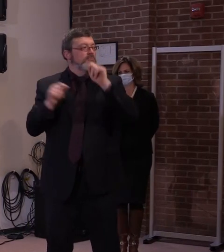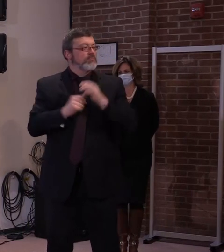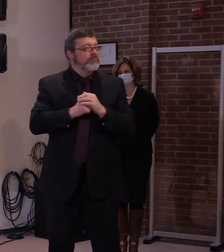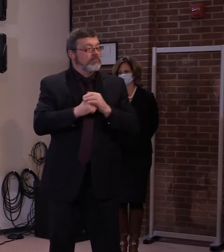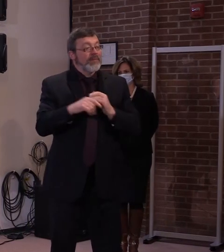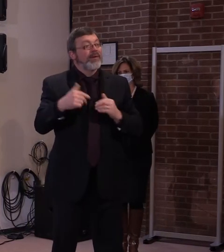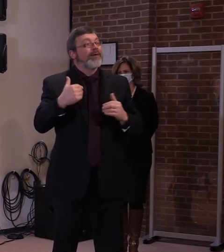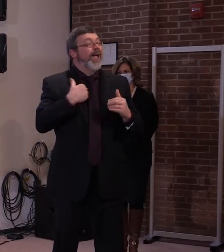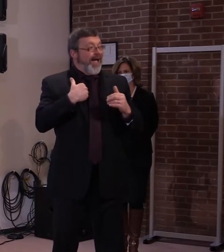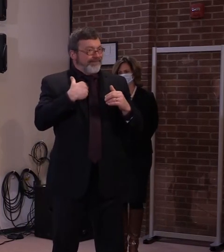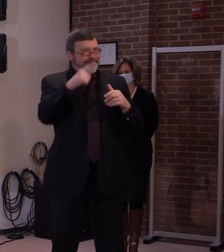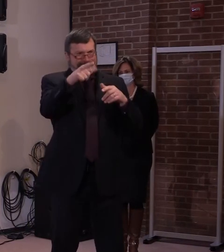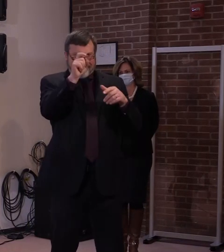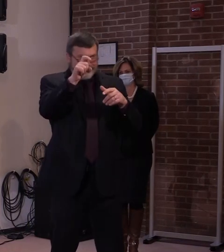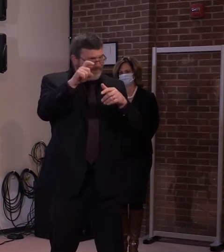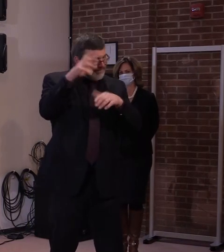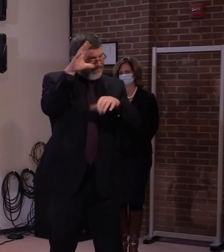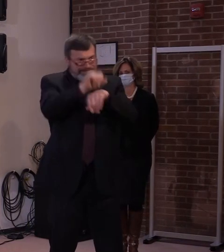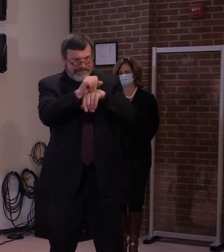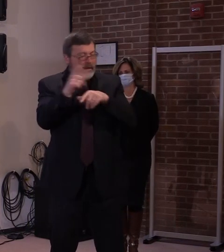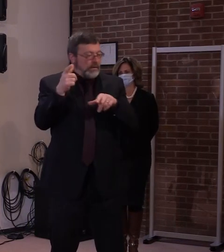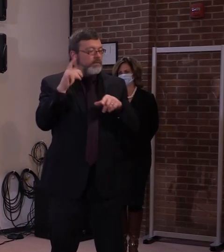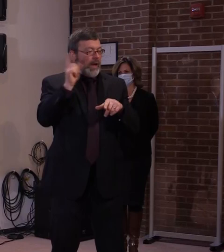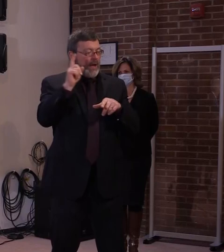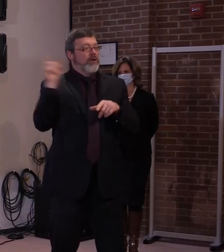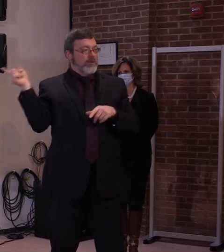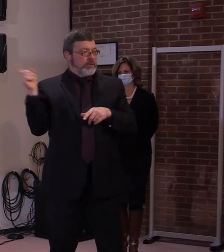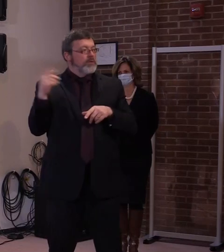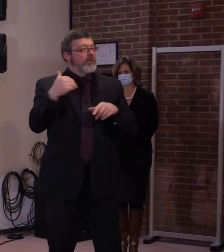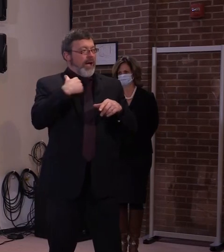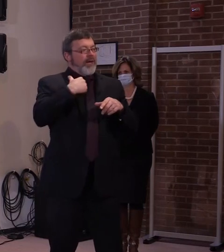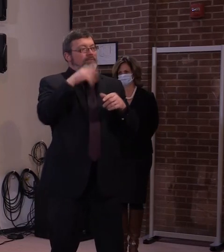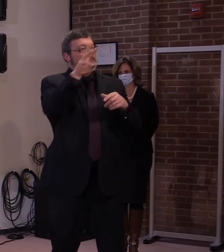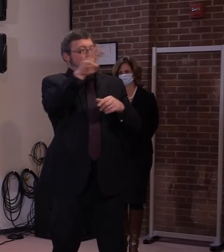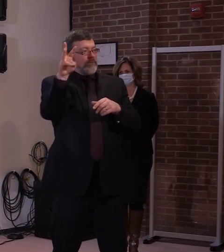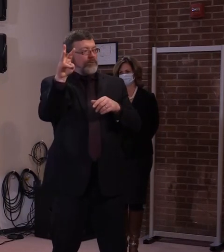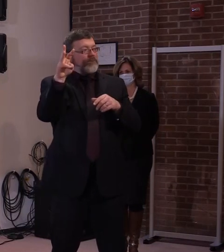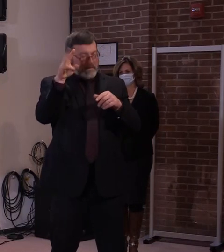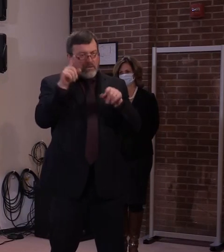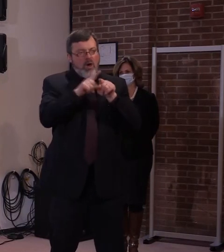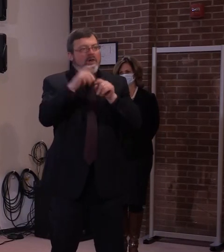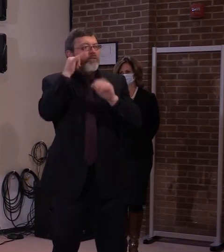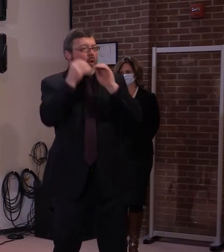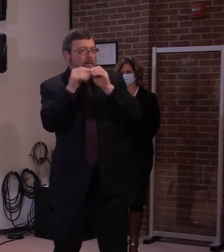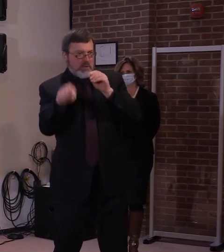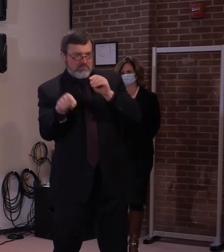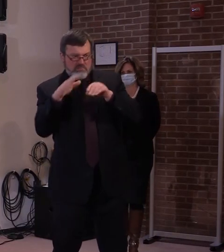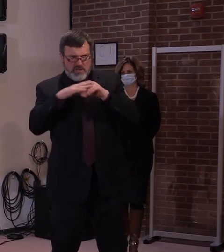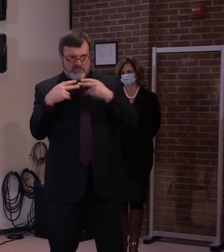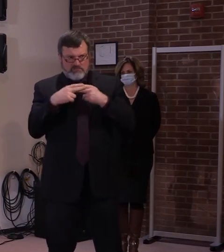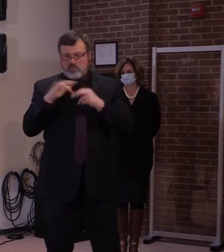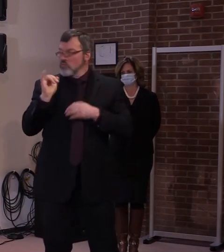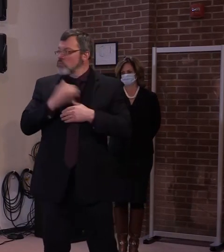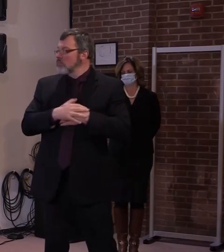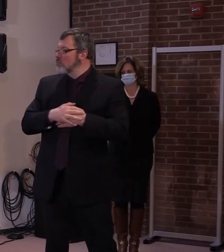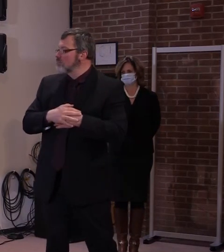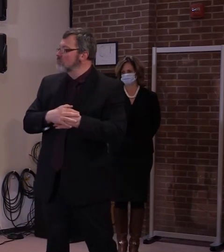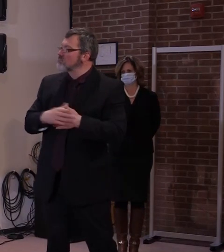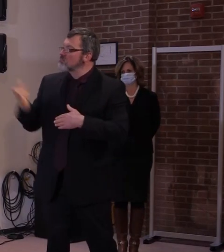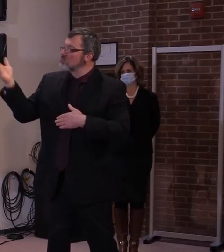855-722-7878. And we'll be sending out a press release with vaccination sites and testing sites later on sometime